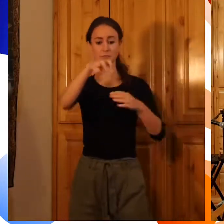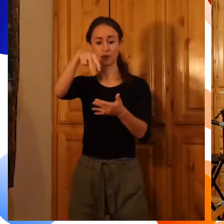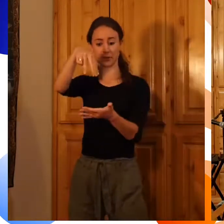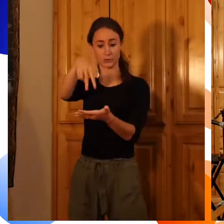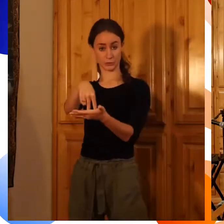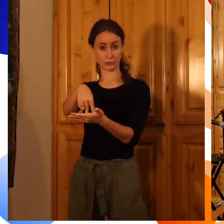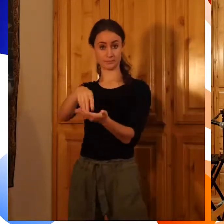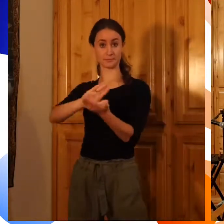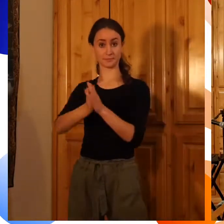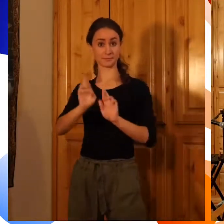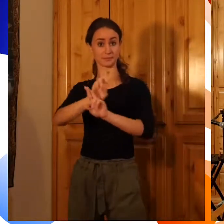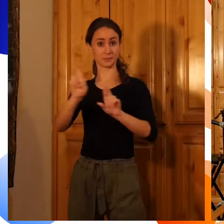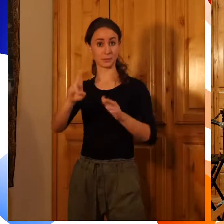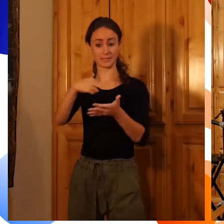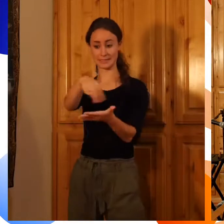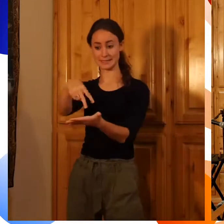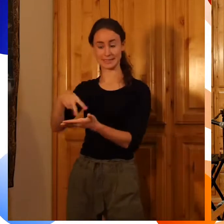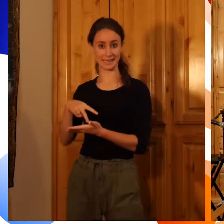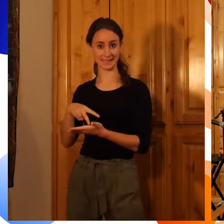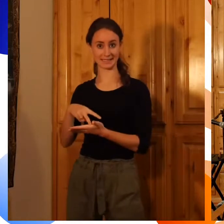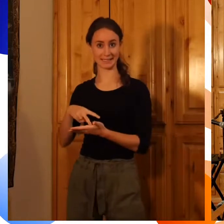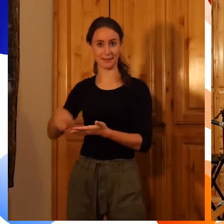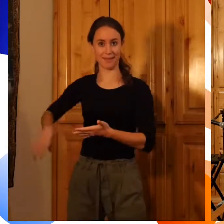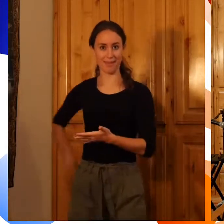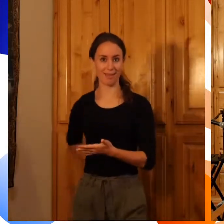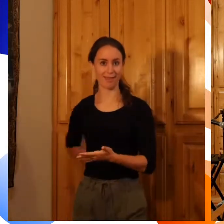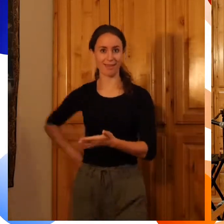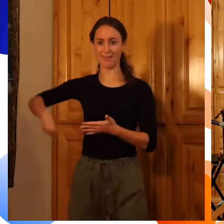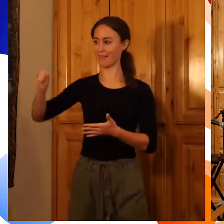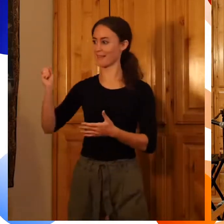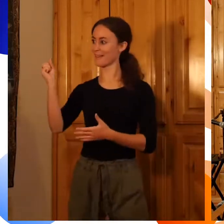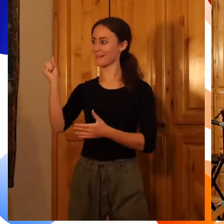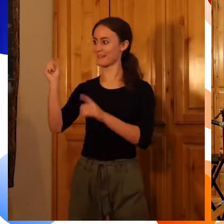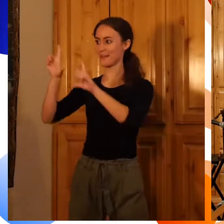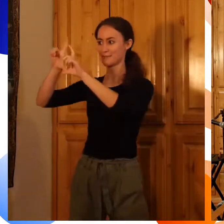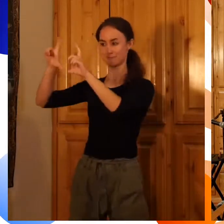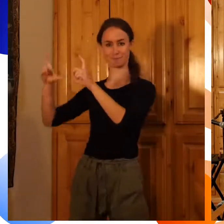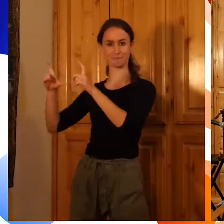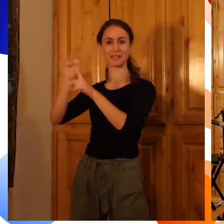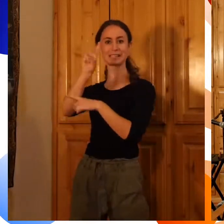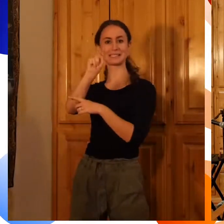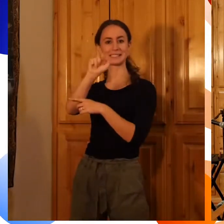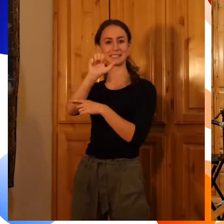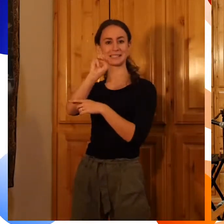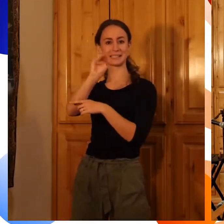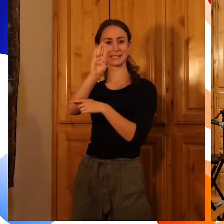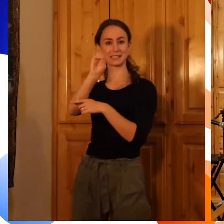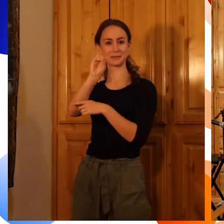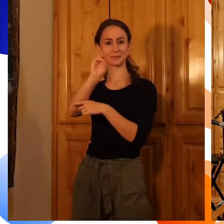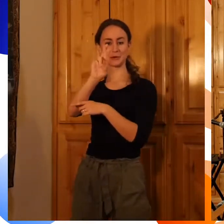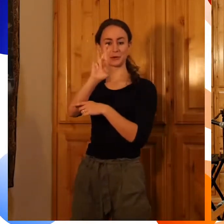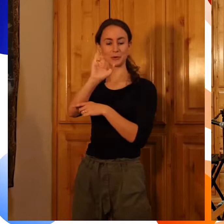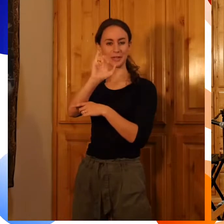pulled out tambourines, for as everyone knows, goblins dearly love to dance.